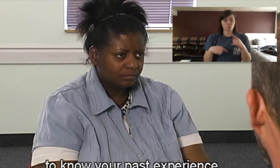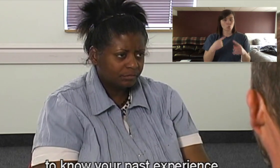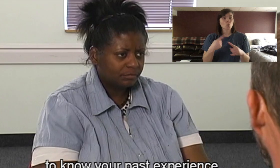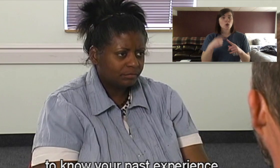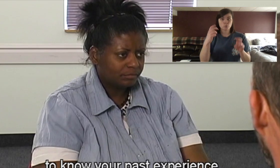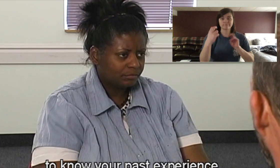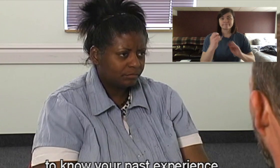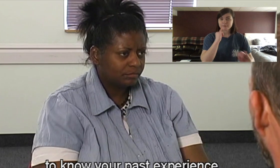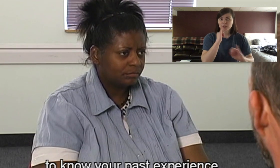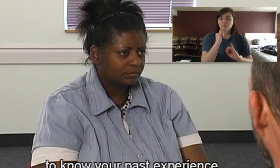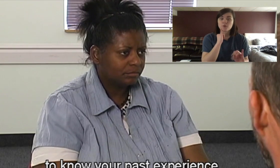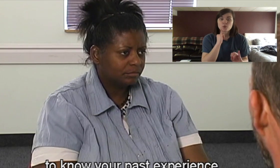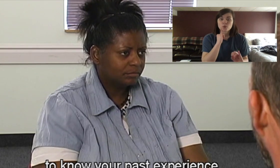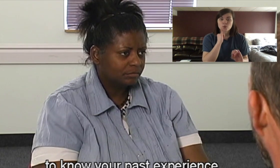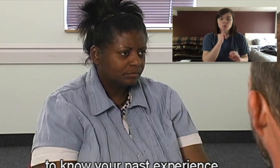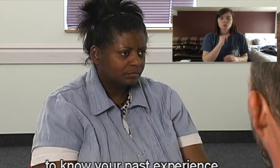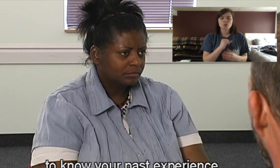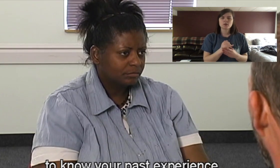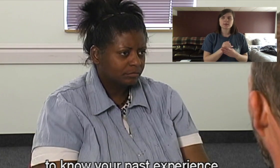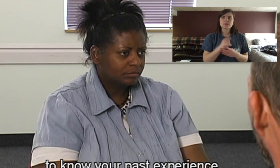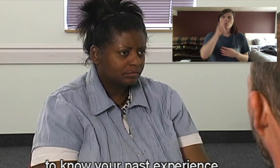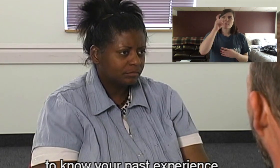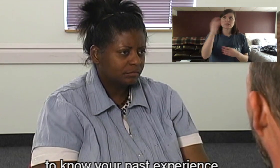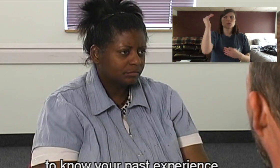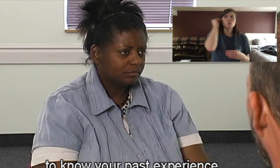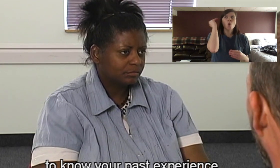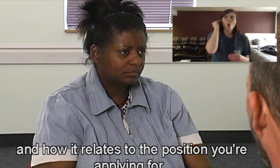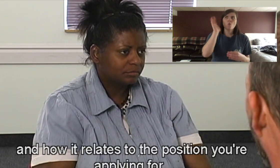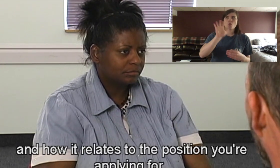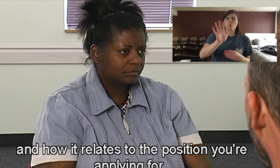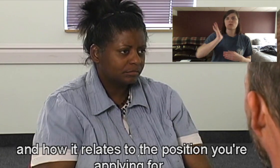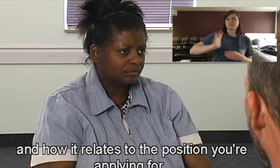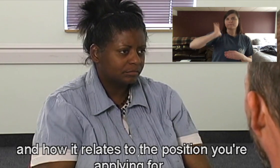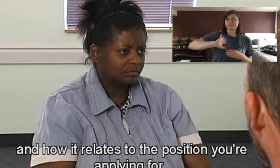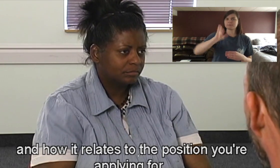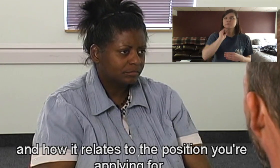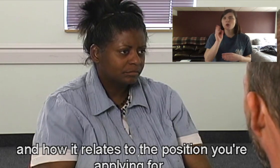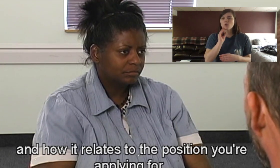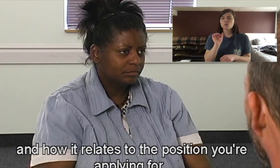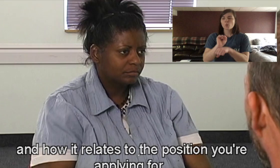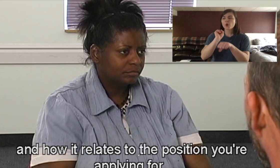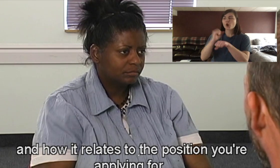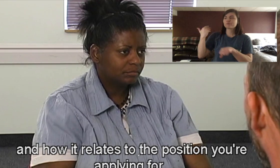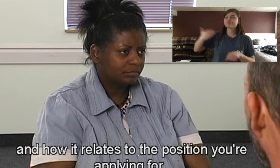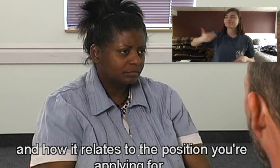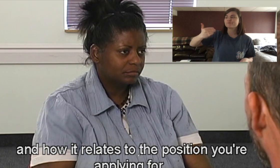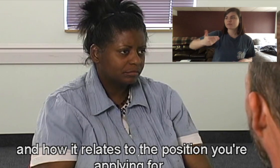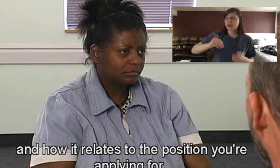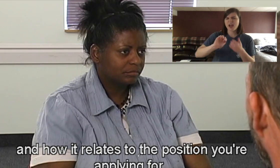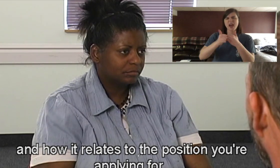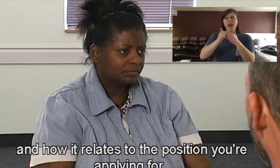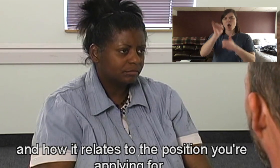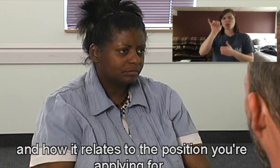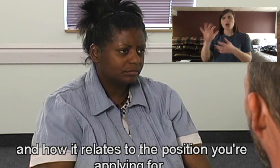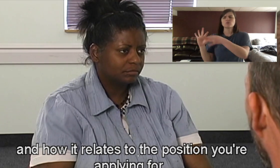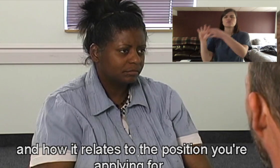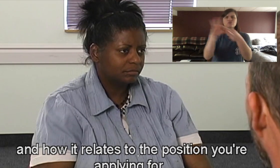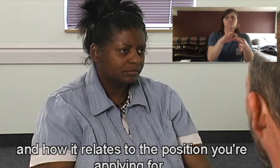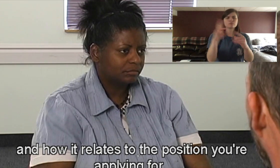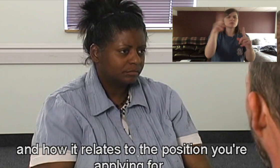interviewing is to know your past experience and how it relates